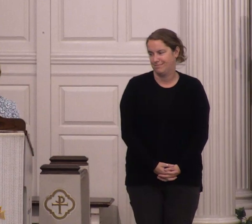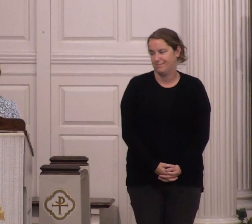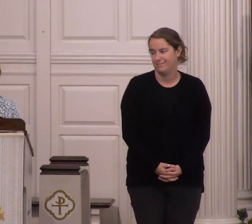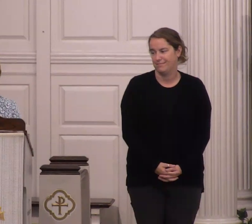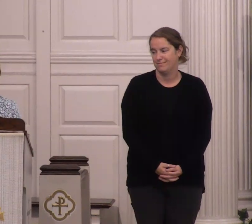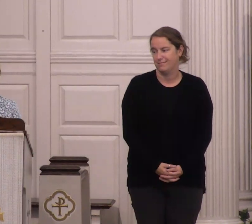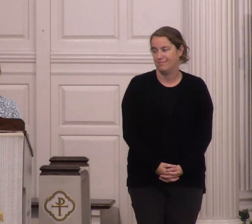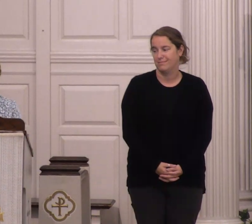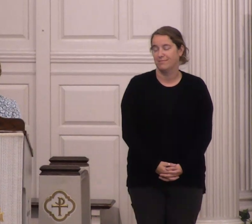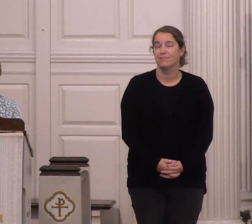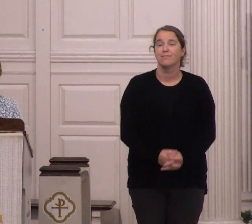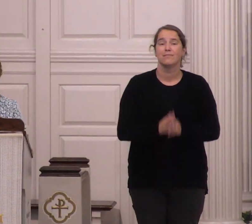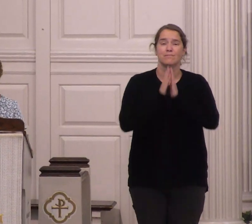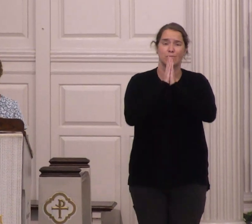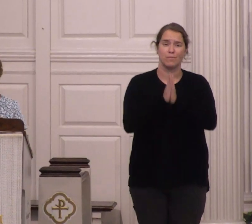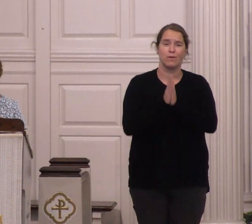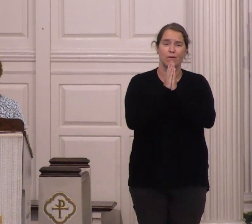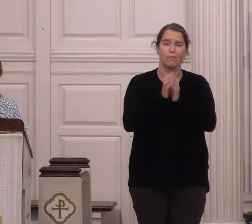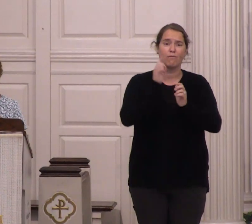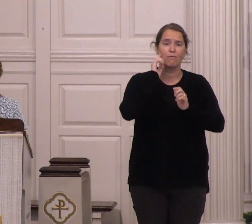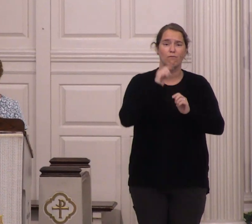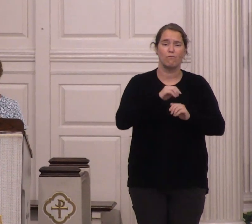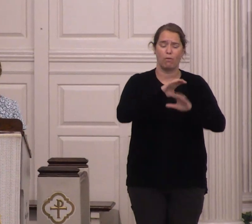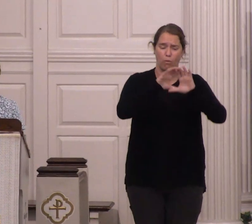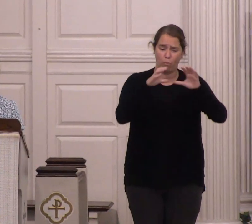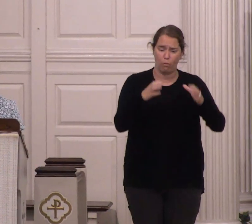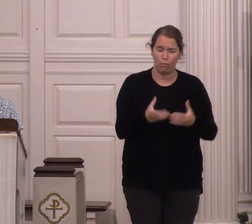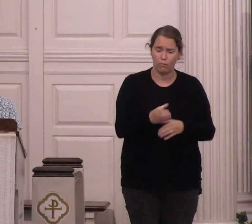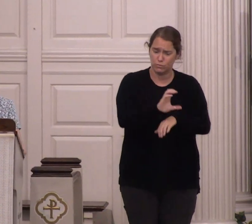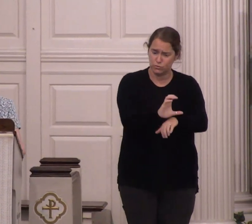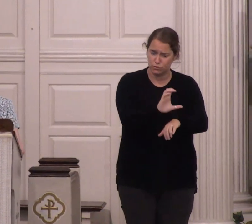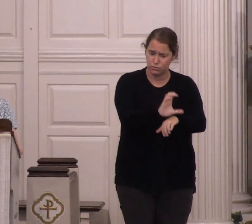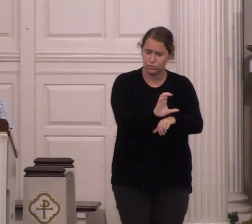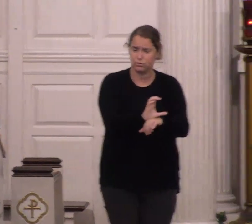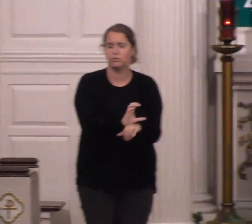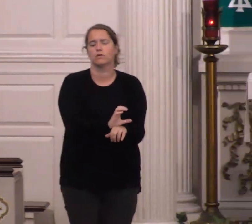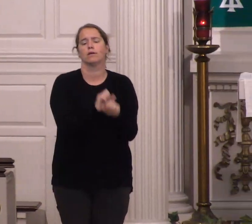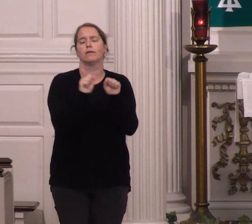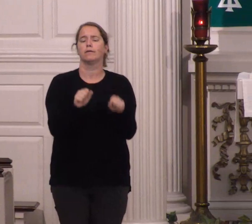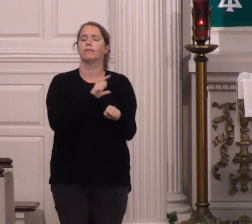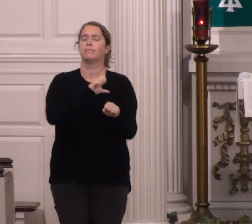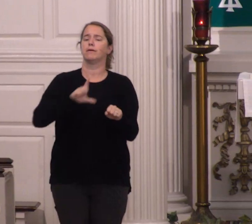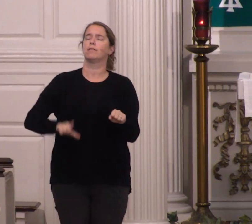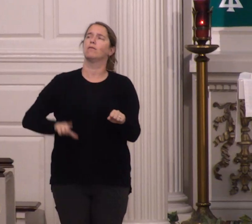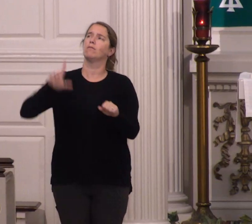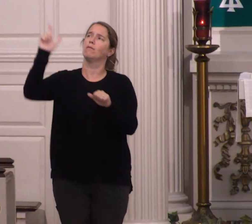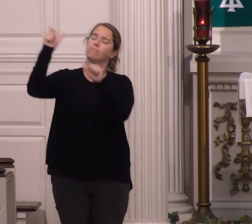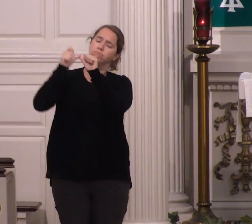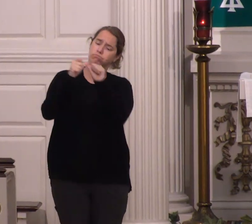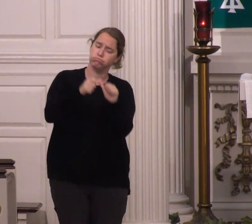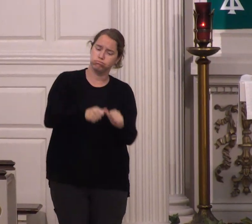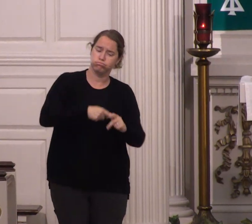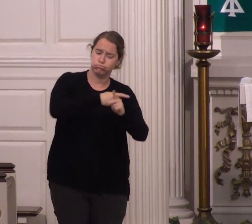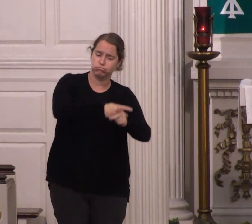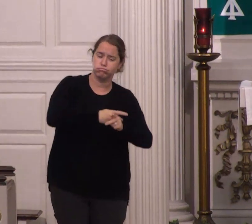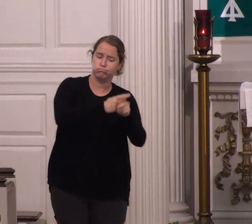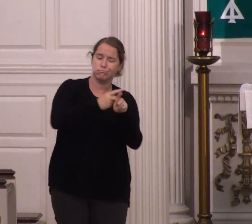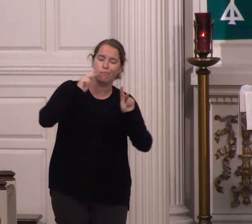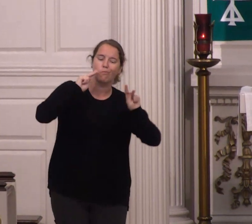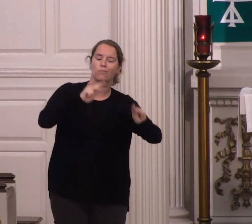For all members of the church, may the Lord continue to care for and graciously watch over them. Let us pray to